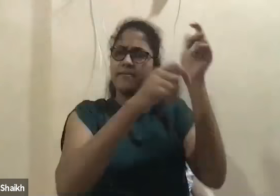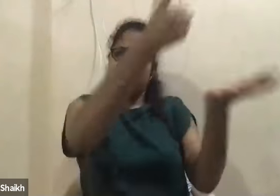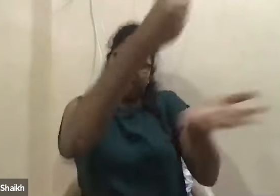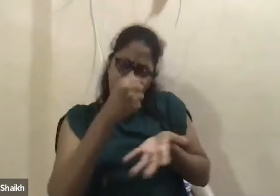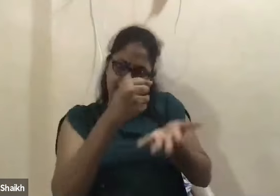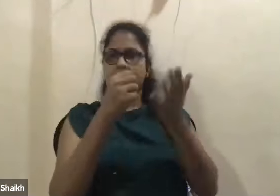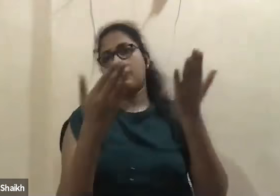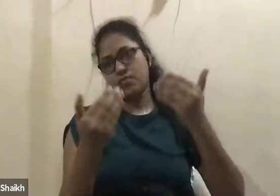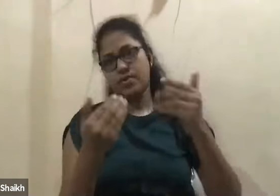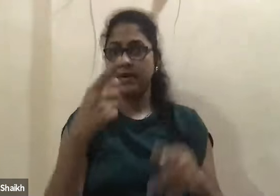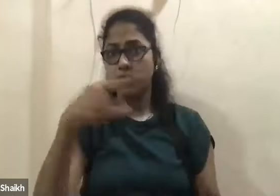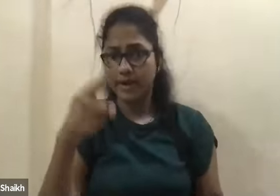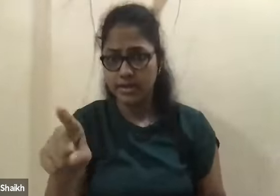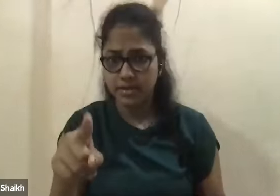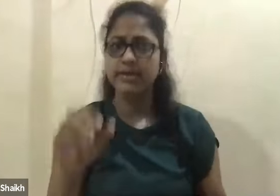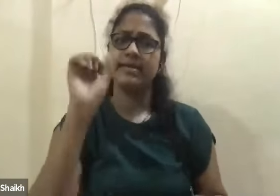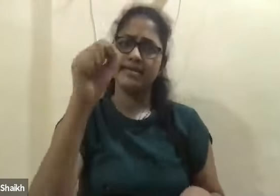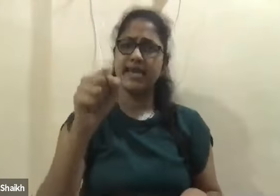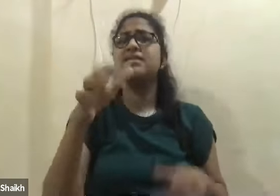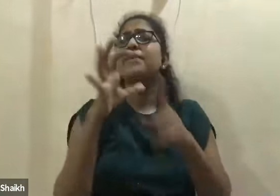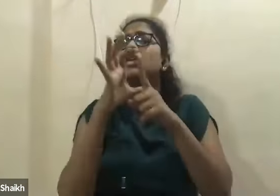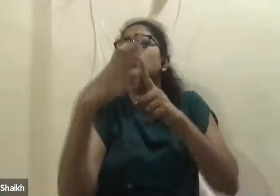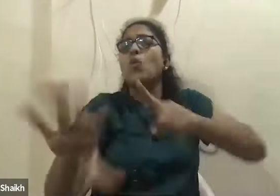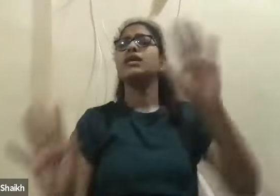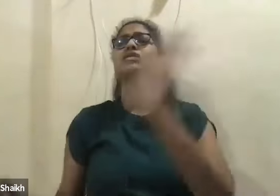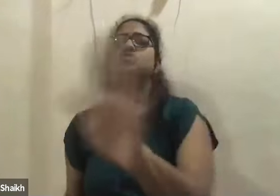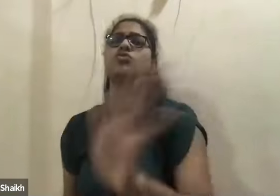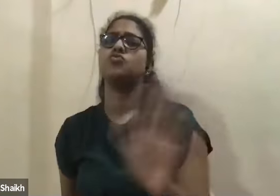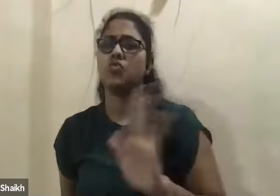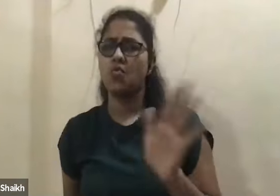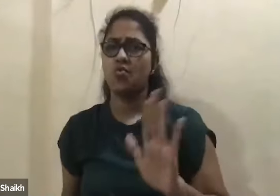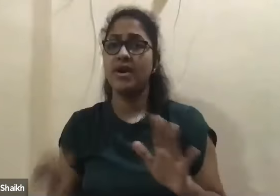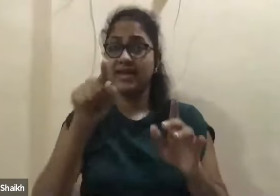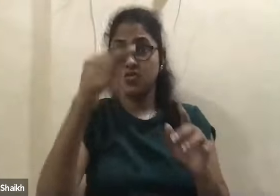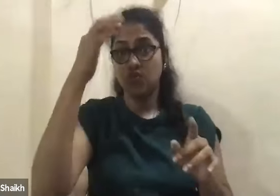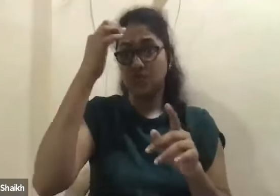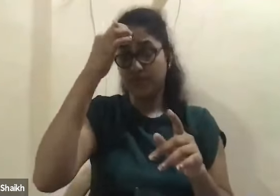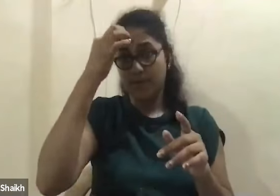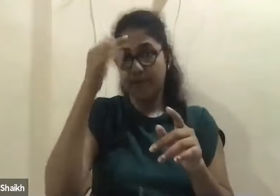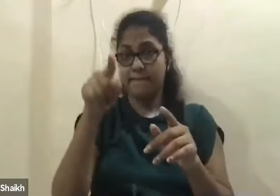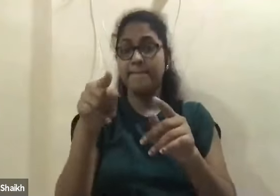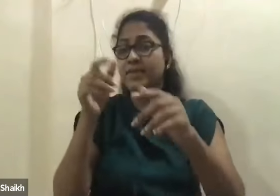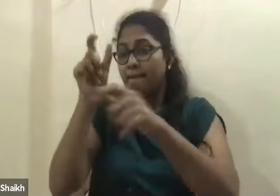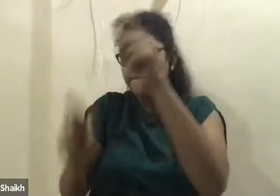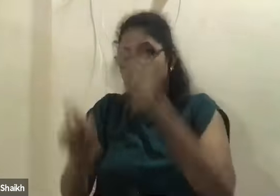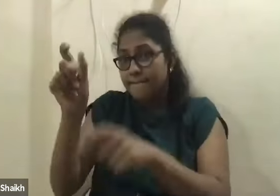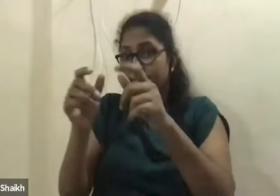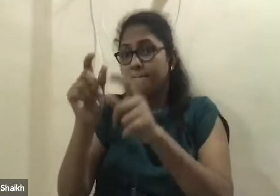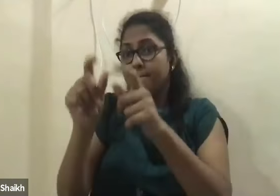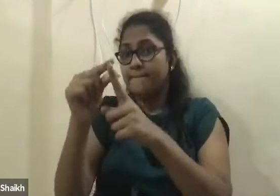right? It's not a donation. See, you're confusing private and public trust. Private trust is something that's the